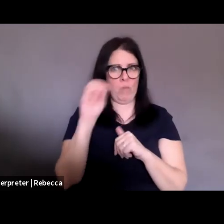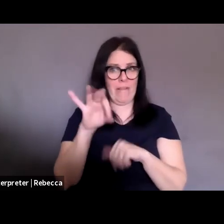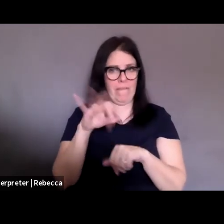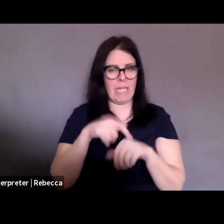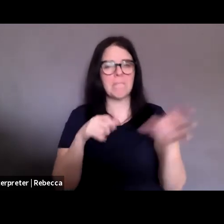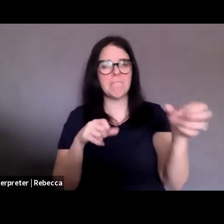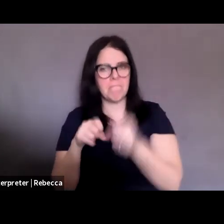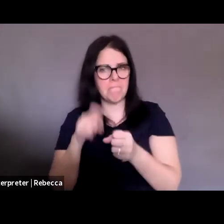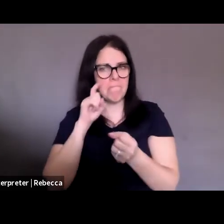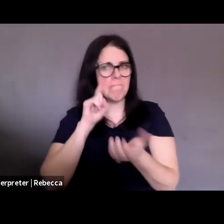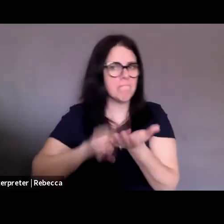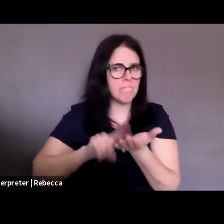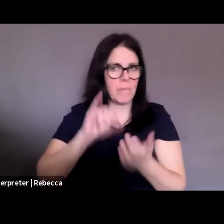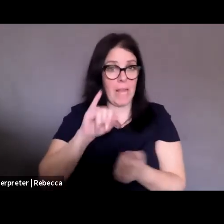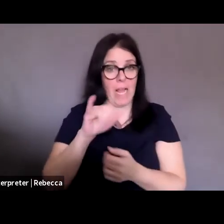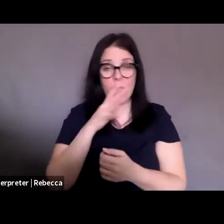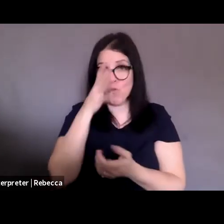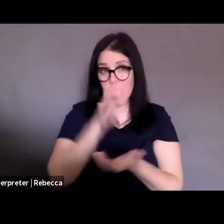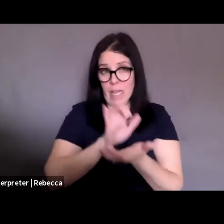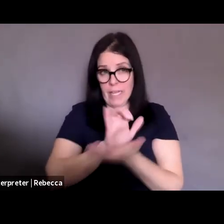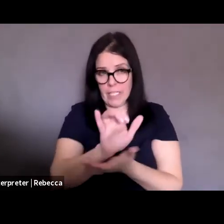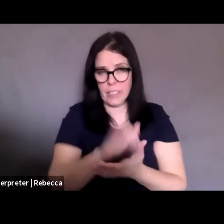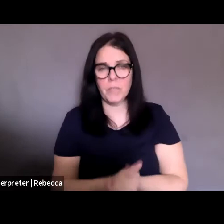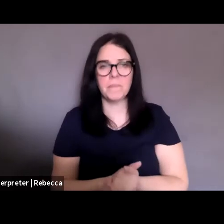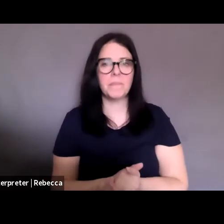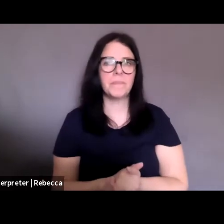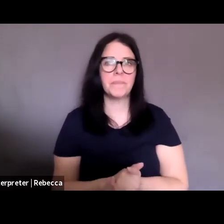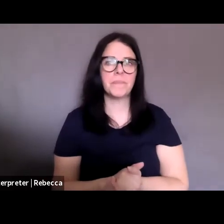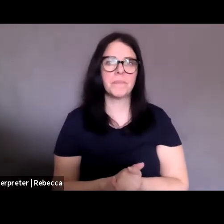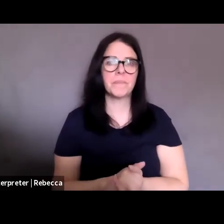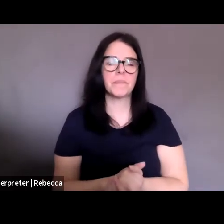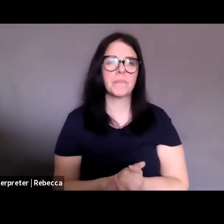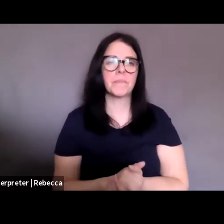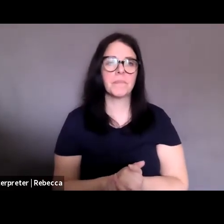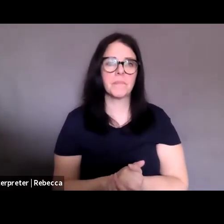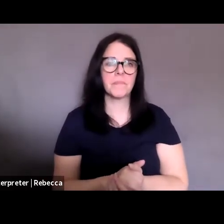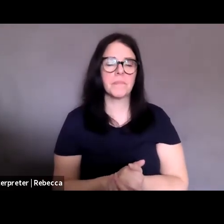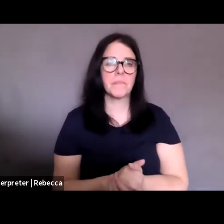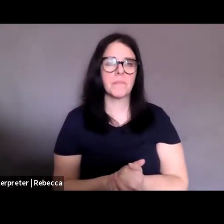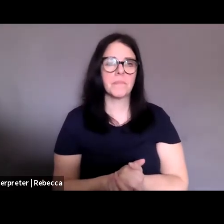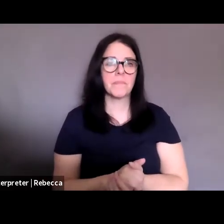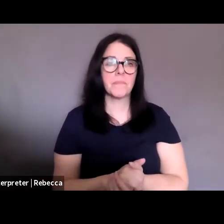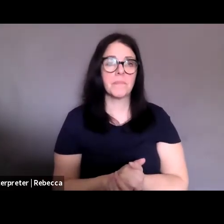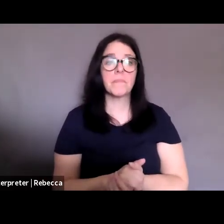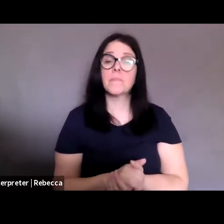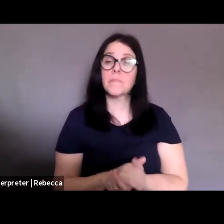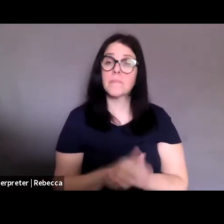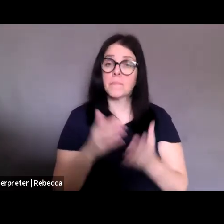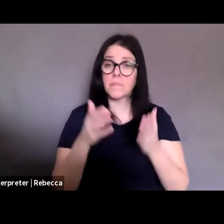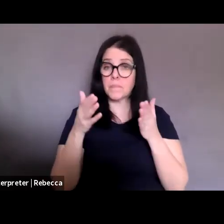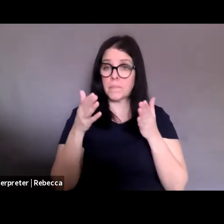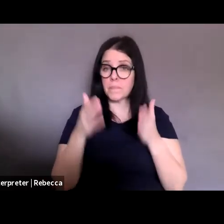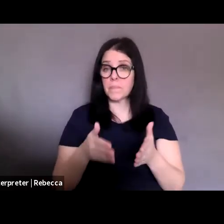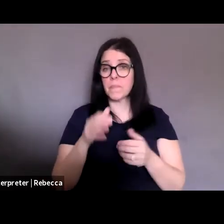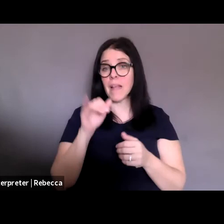The alleged perpetrator of family